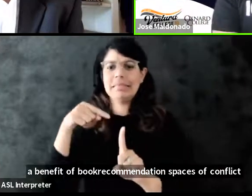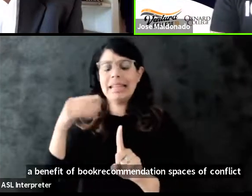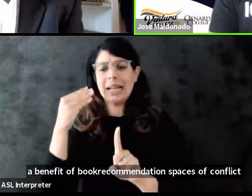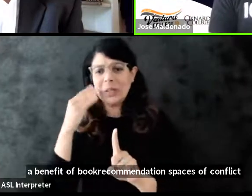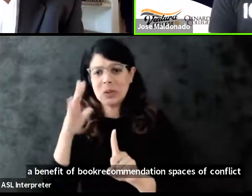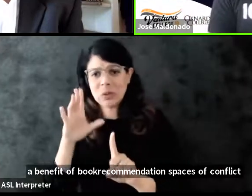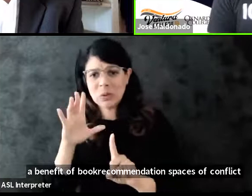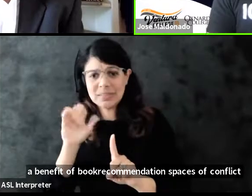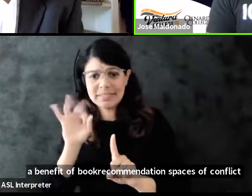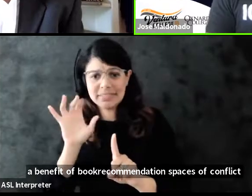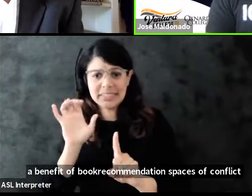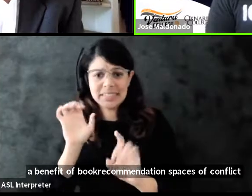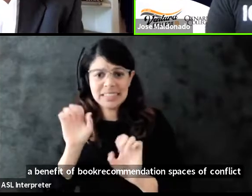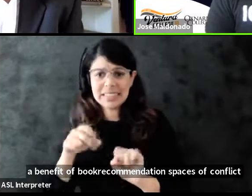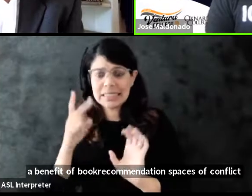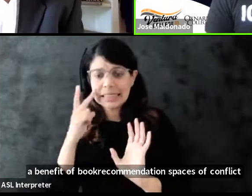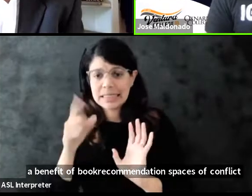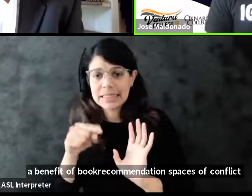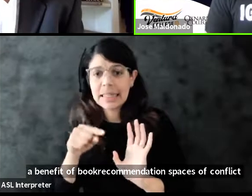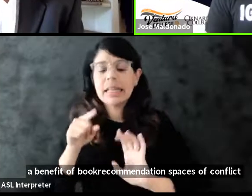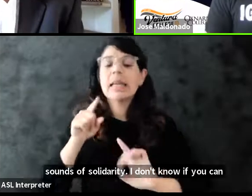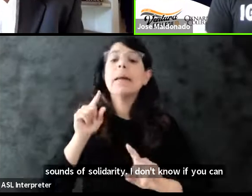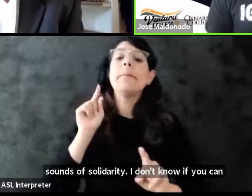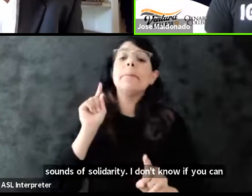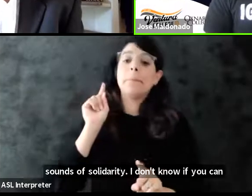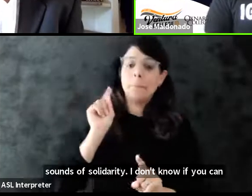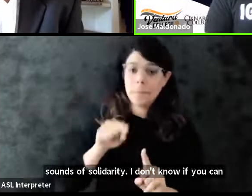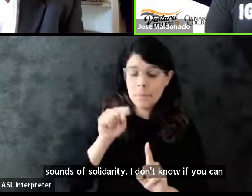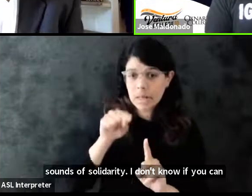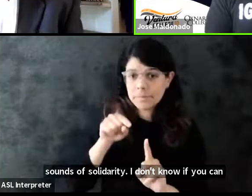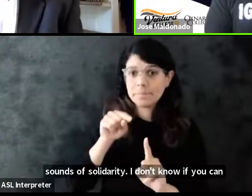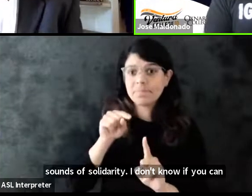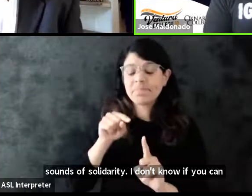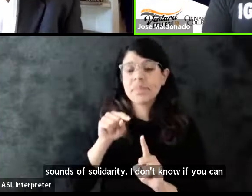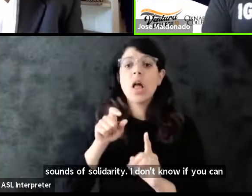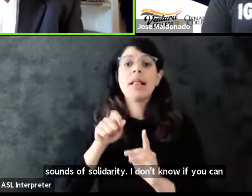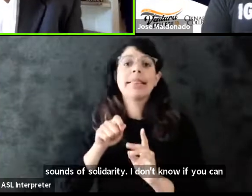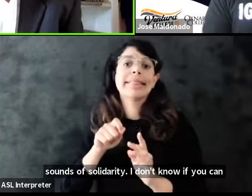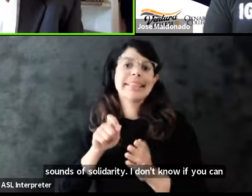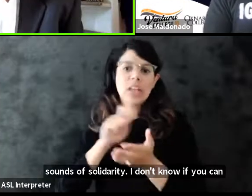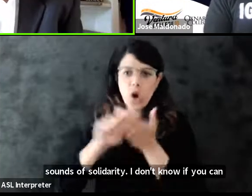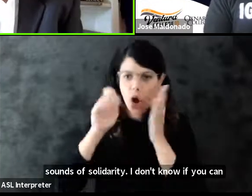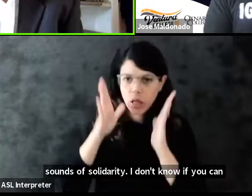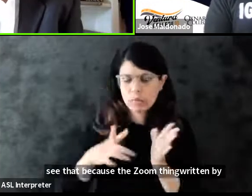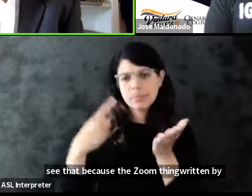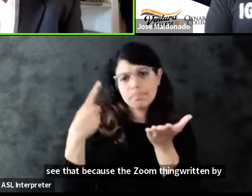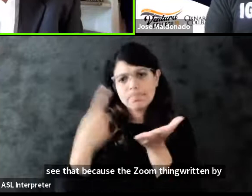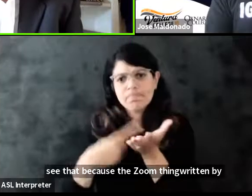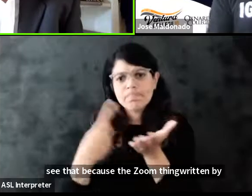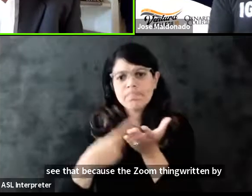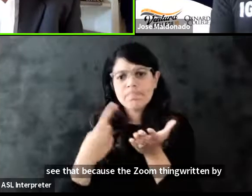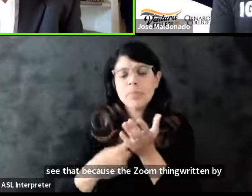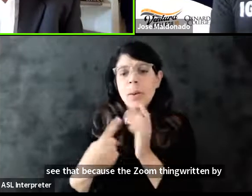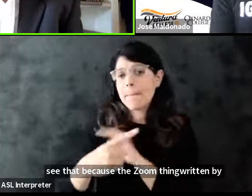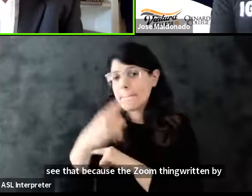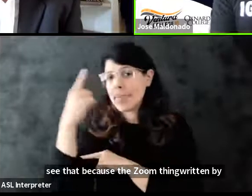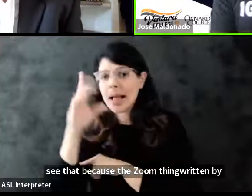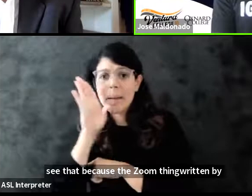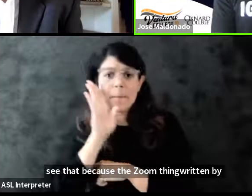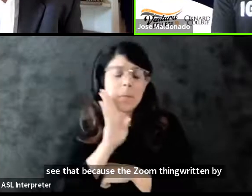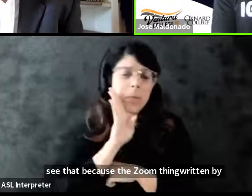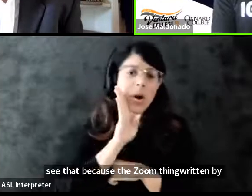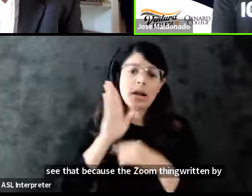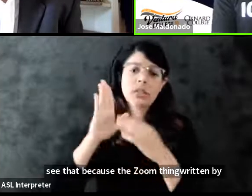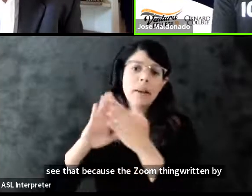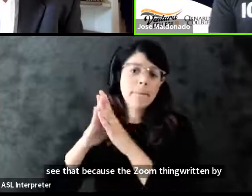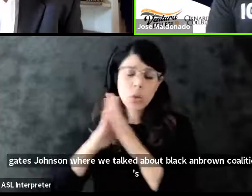written by Gay Teresa Johnson, where she talks about Black and brown coalitions working together. Yeah, it's a good one. So again, Spaces